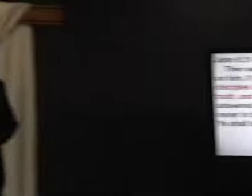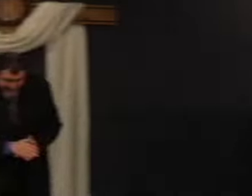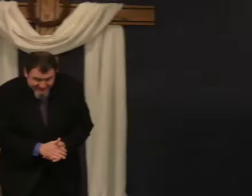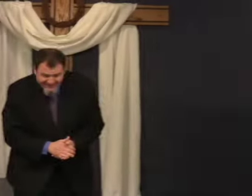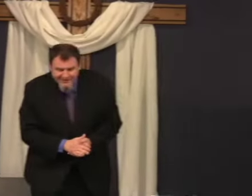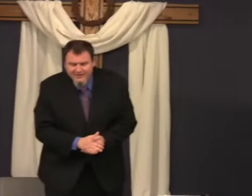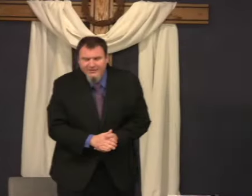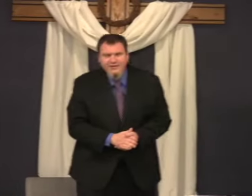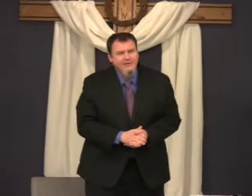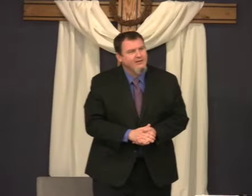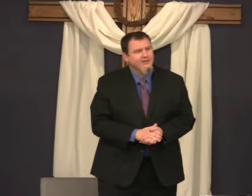on him,